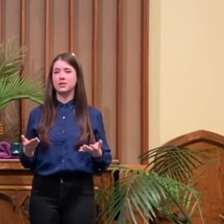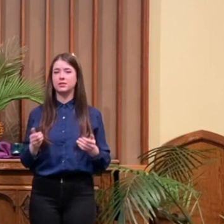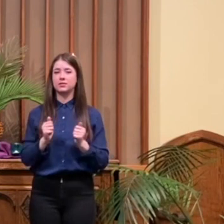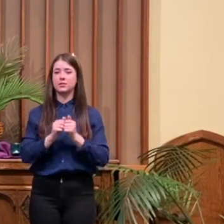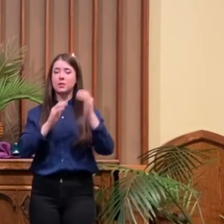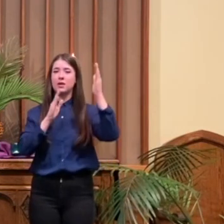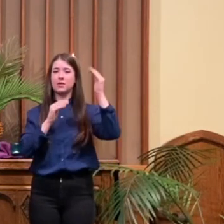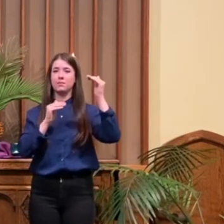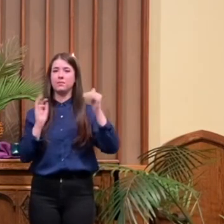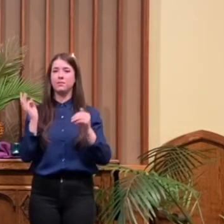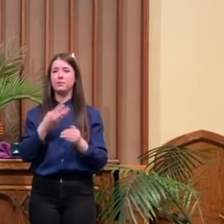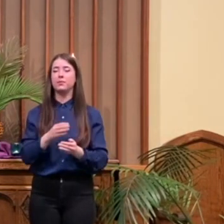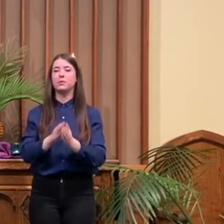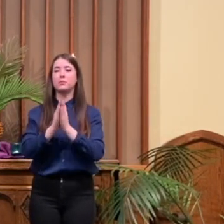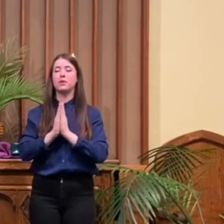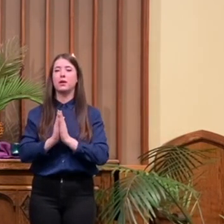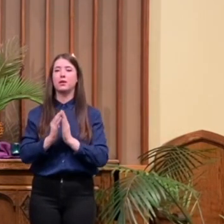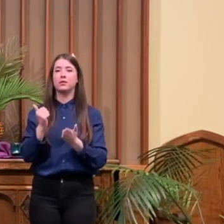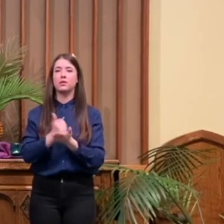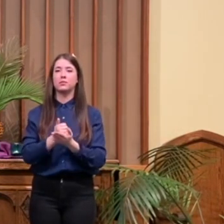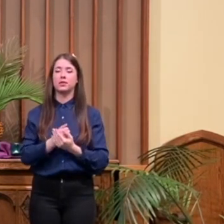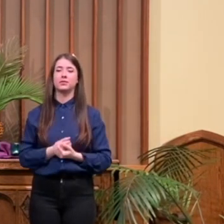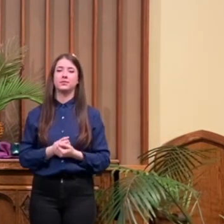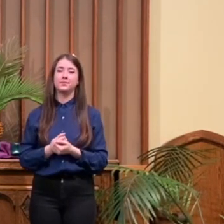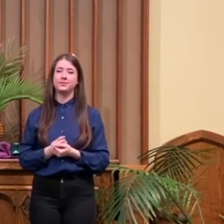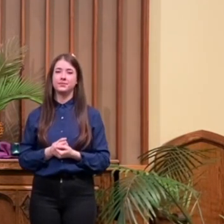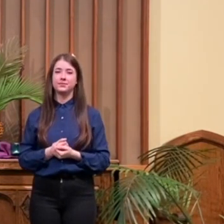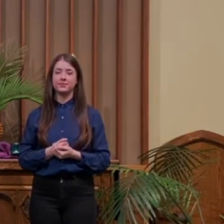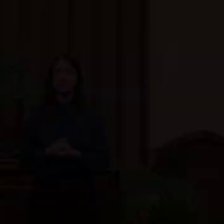hope, we pray. Amen.